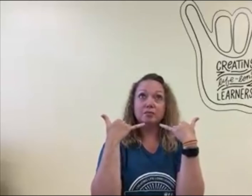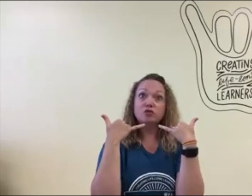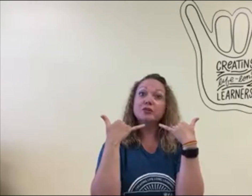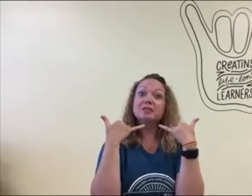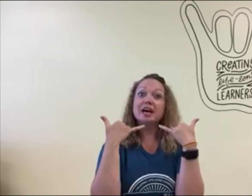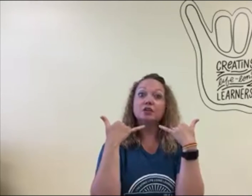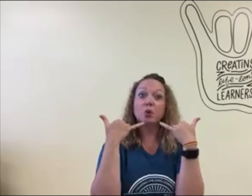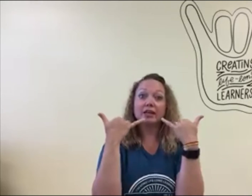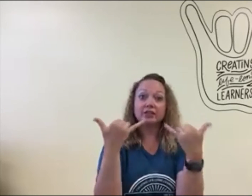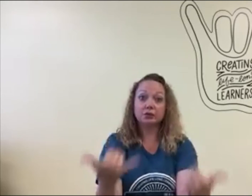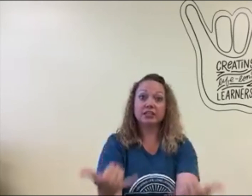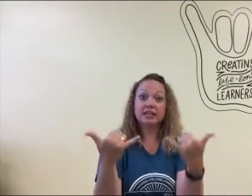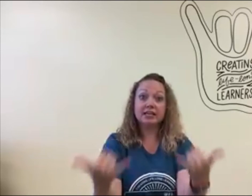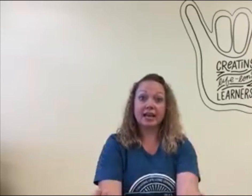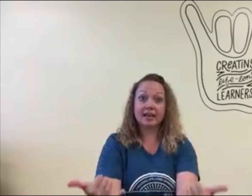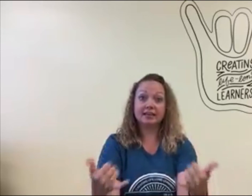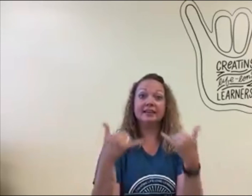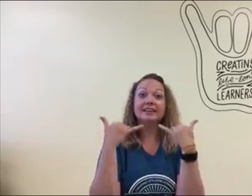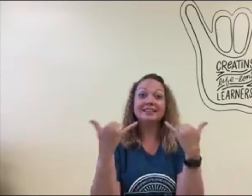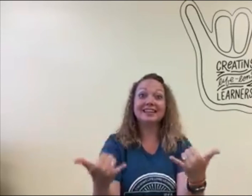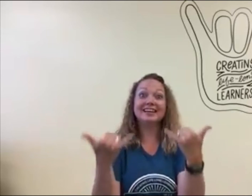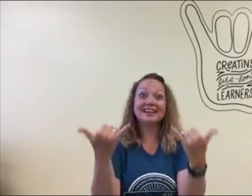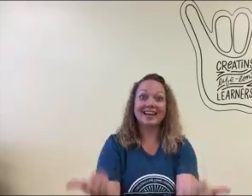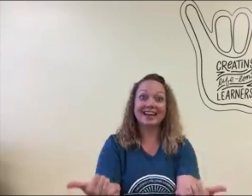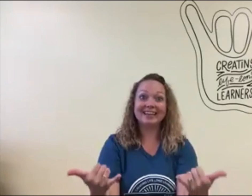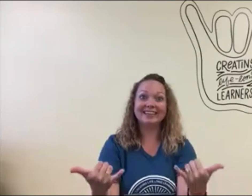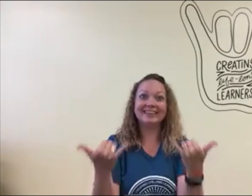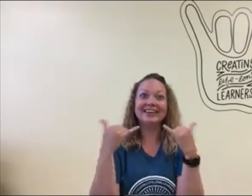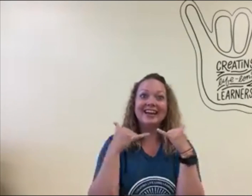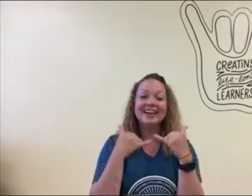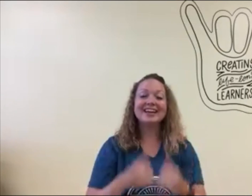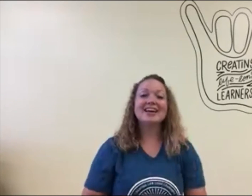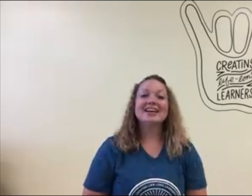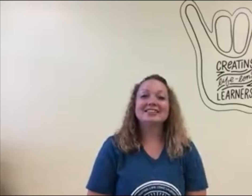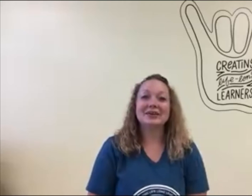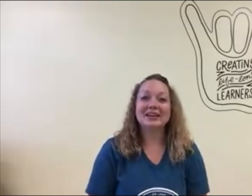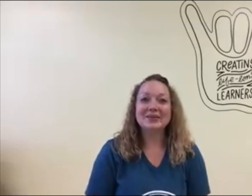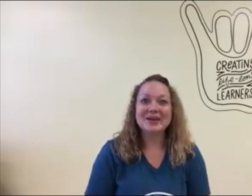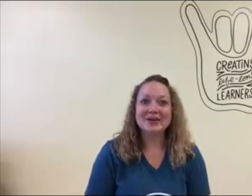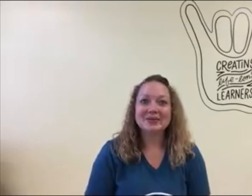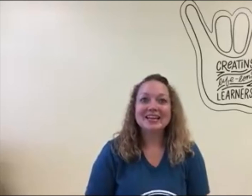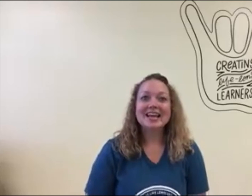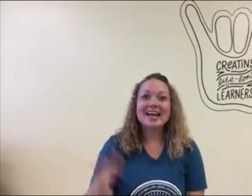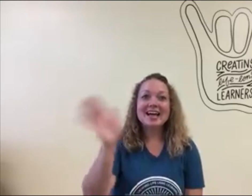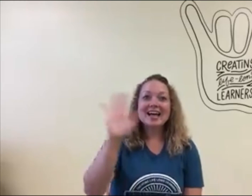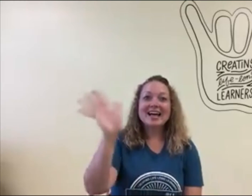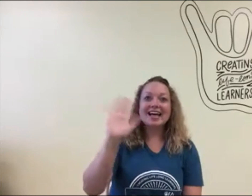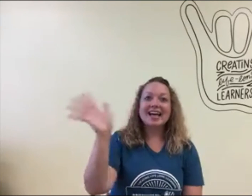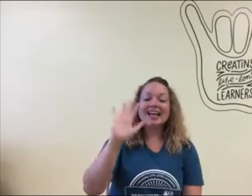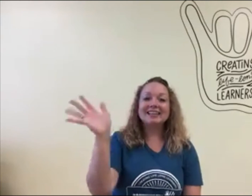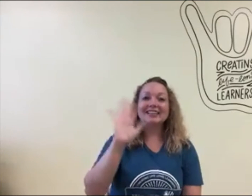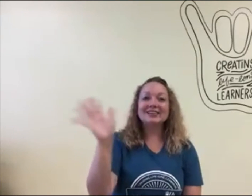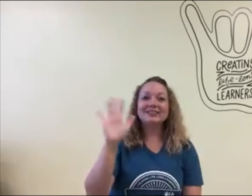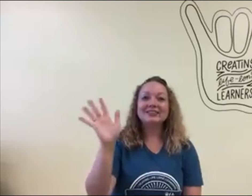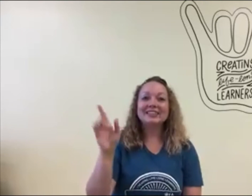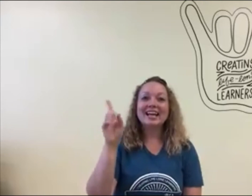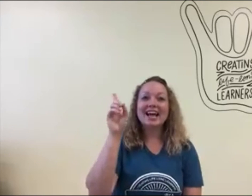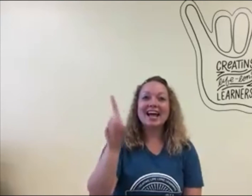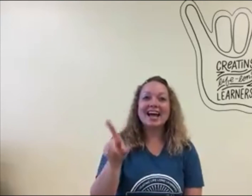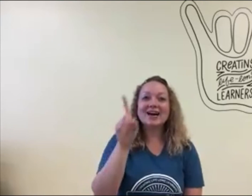move them down twice. So today, today, okay? So here we go. Hello.